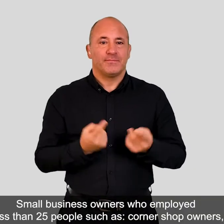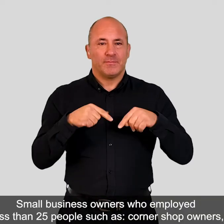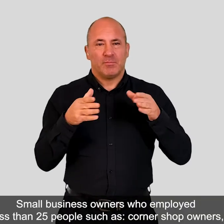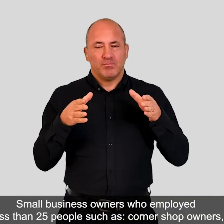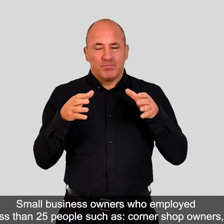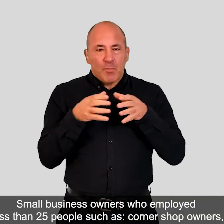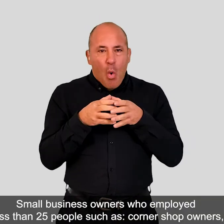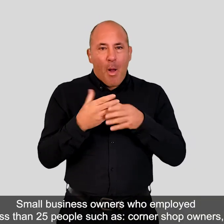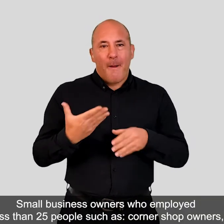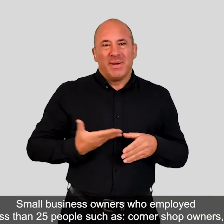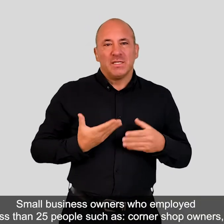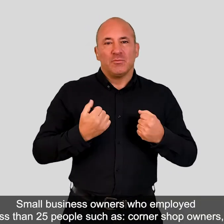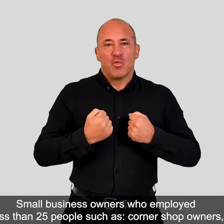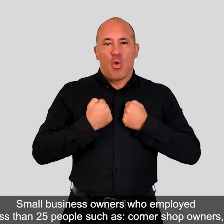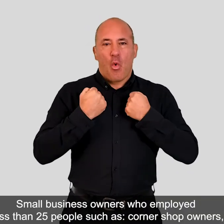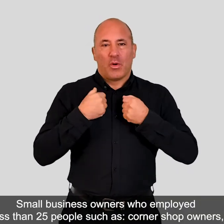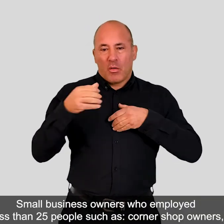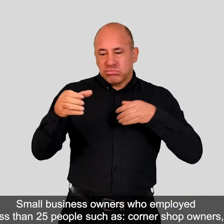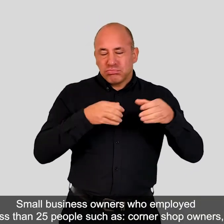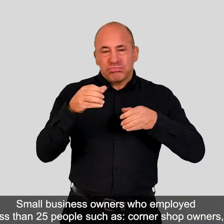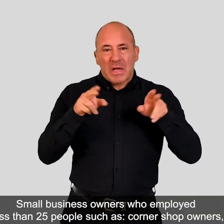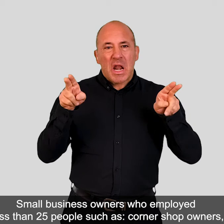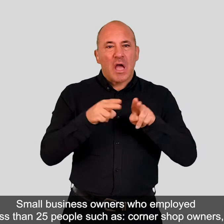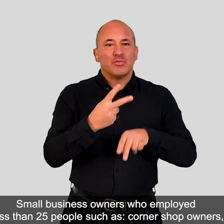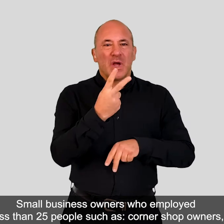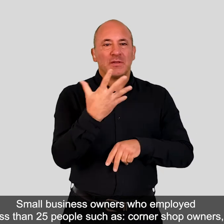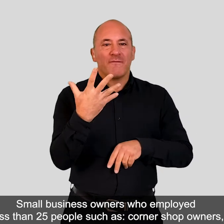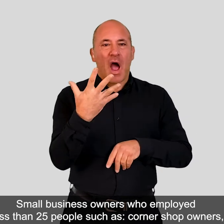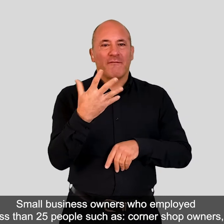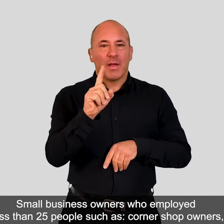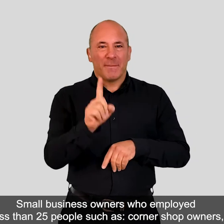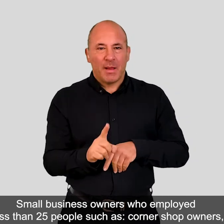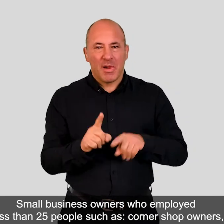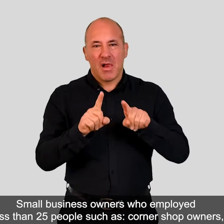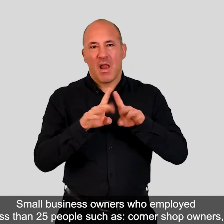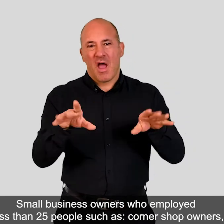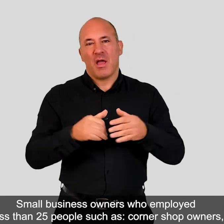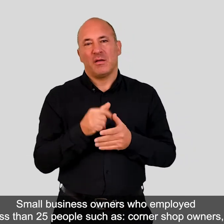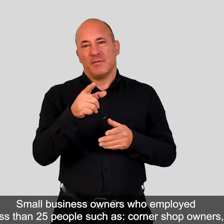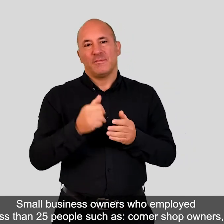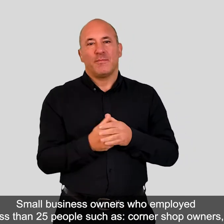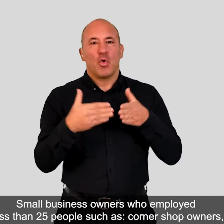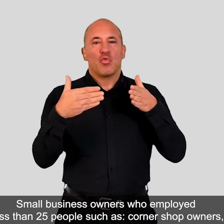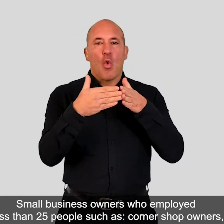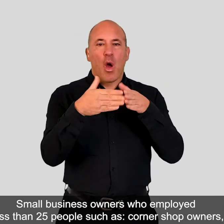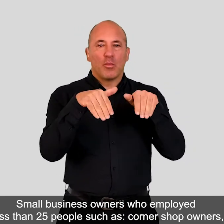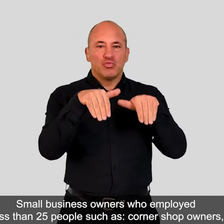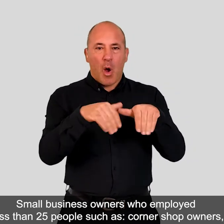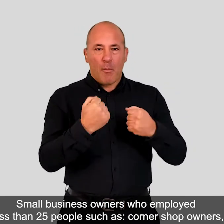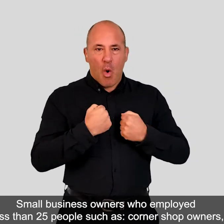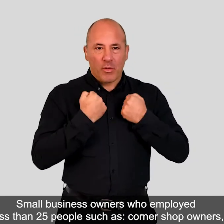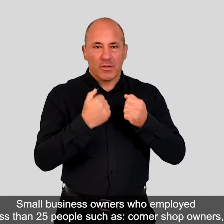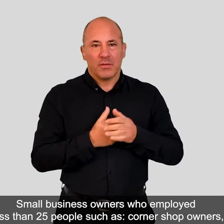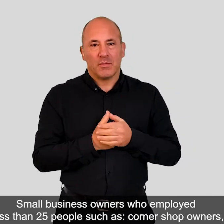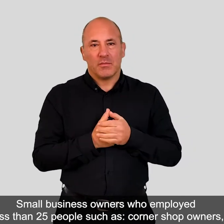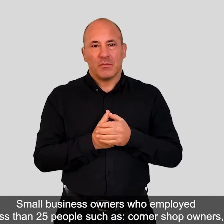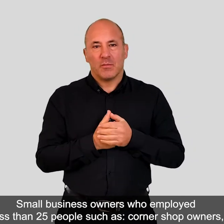Small business owners who employed less than 25 people, such as corner shop owners,